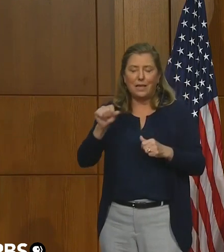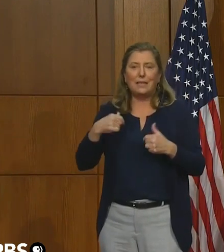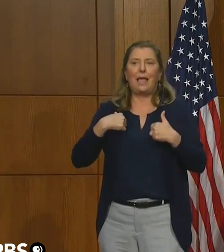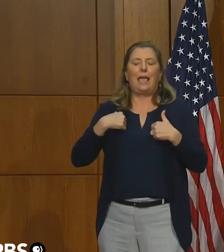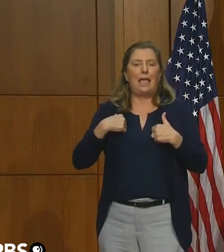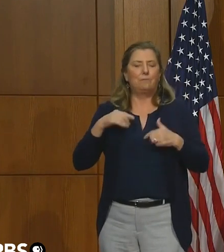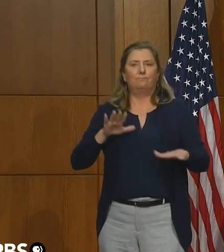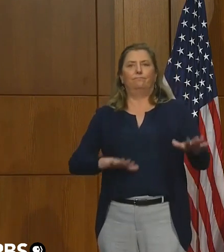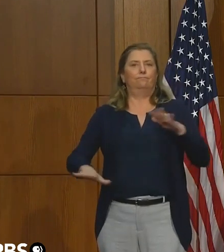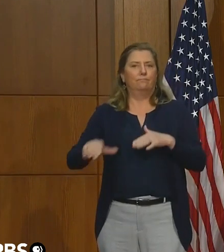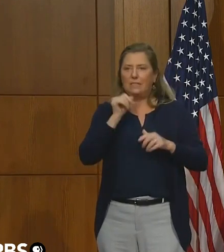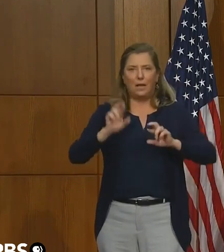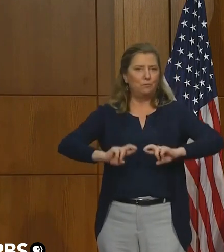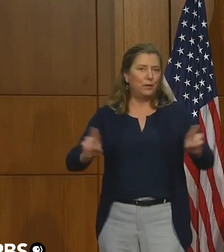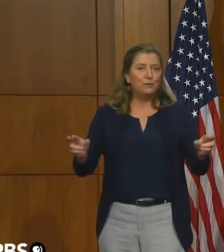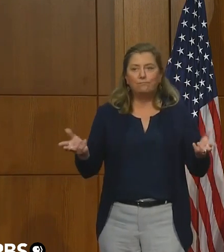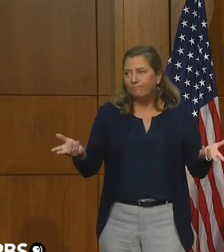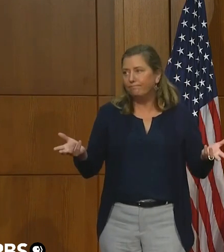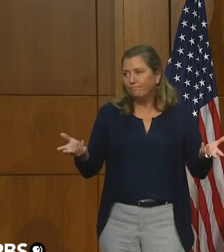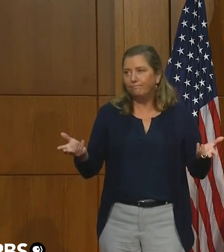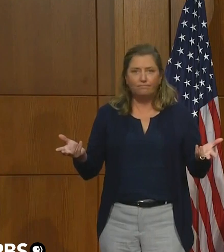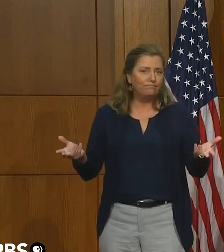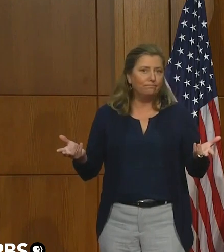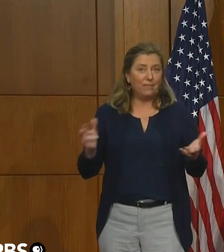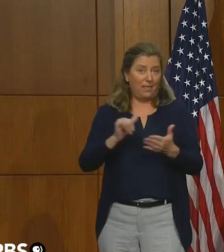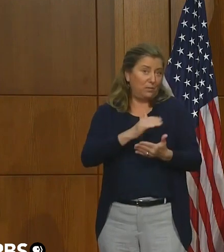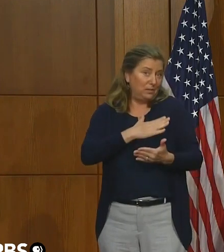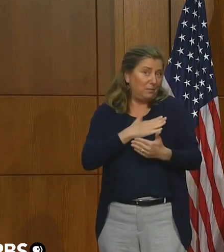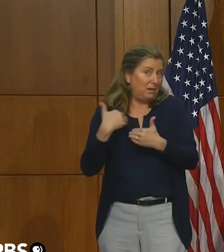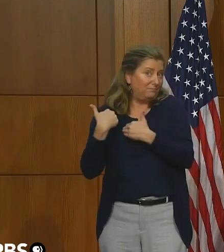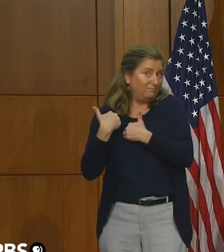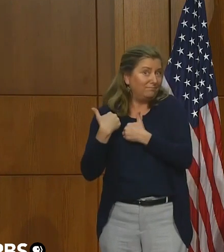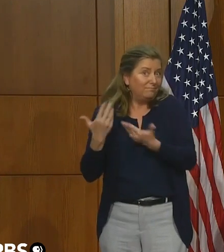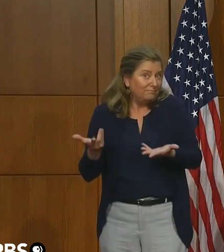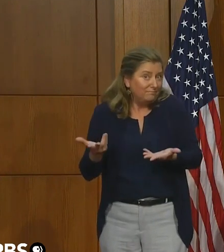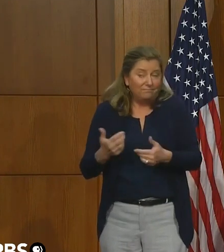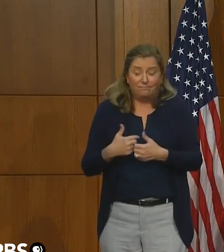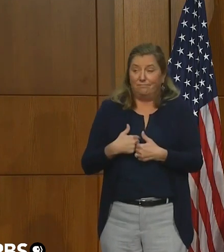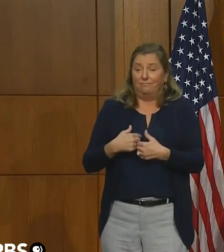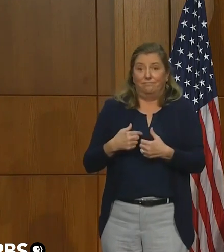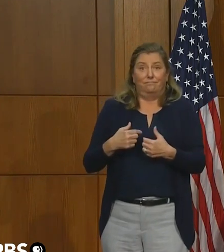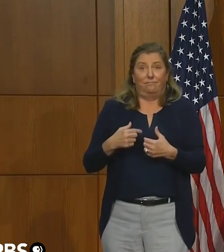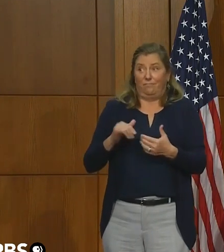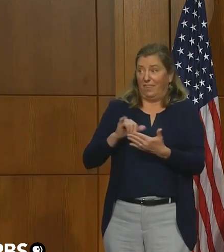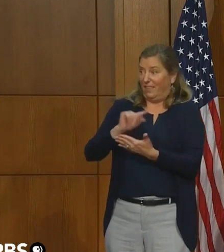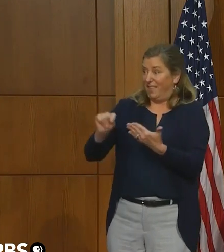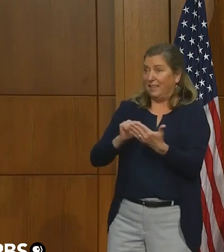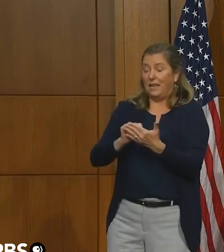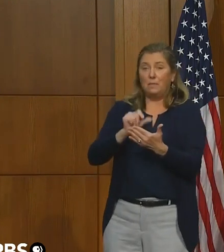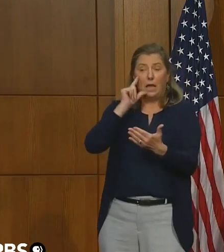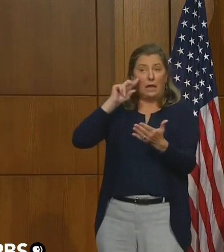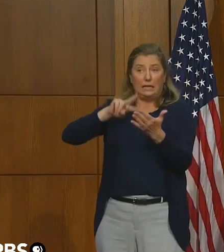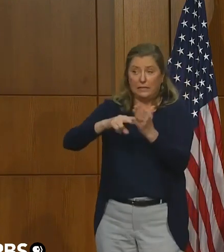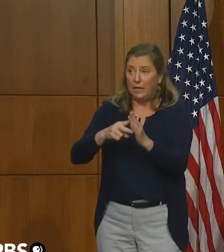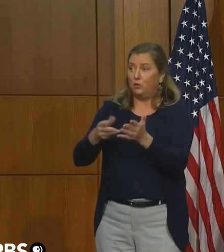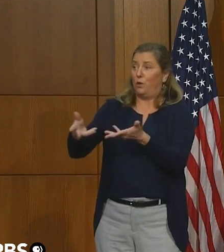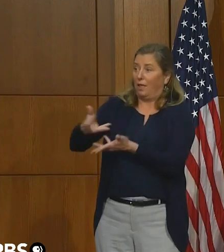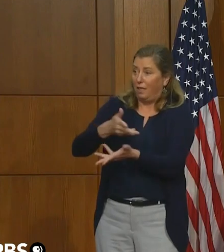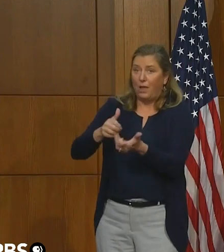unprepared. And that I take as my responsibility. I wasn't intending to be involved with the